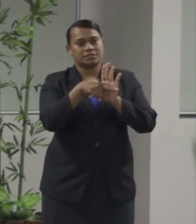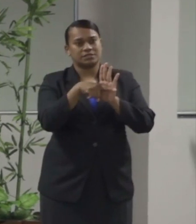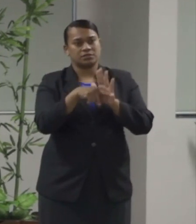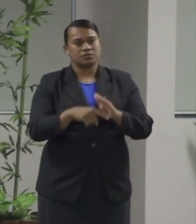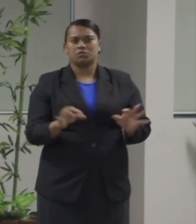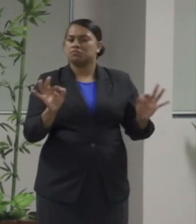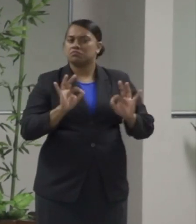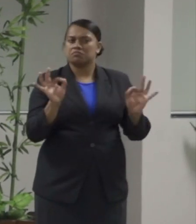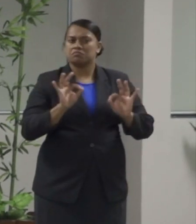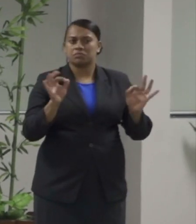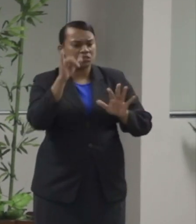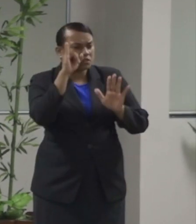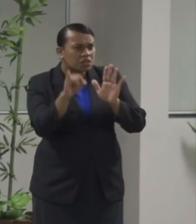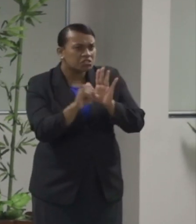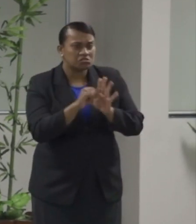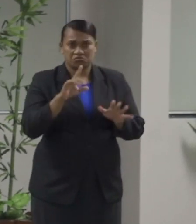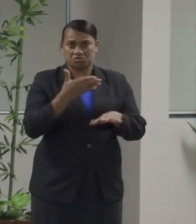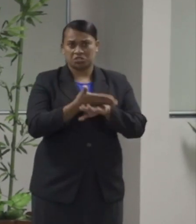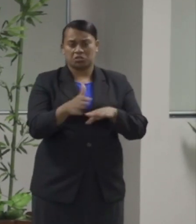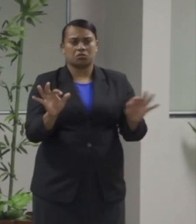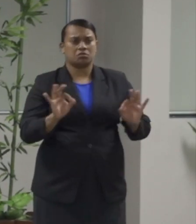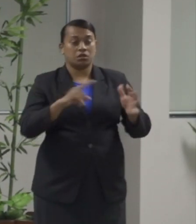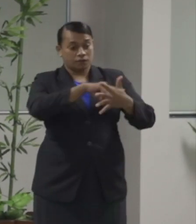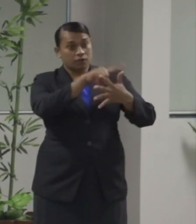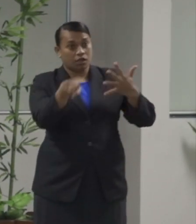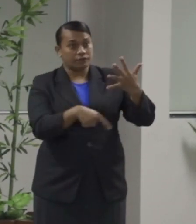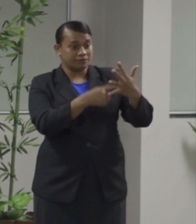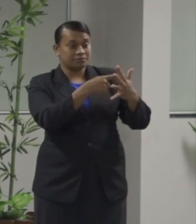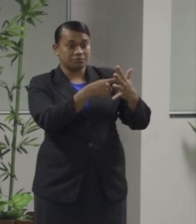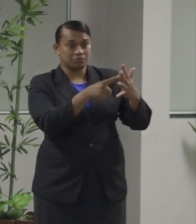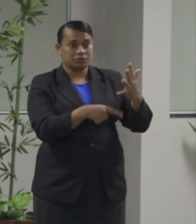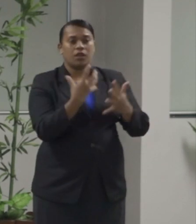5 Fijians living with COVID-19 are all in stable condition.